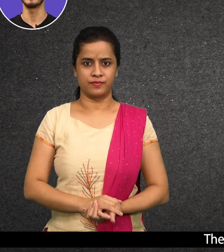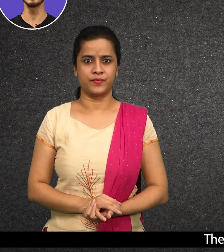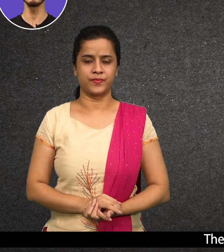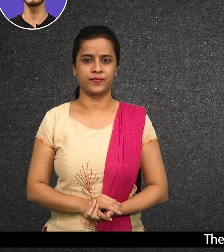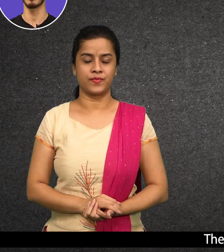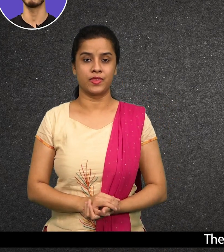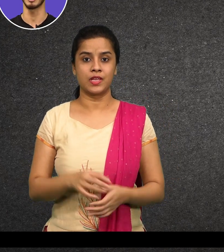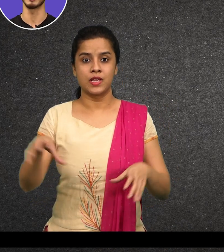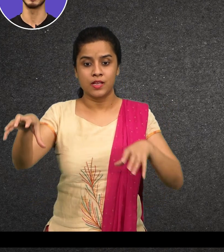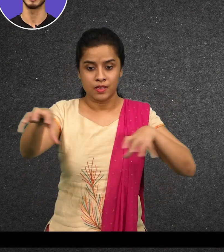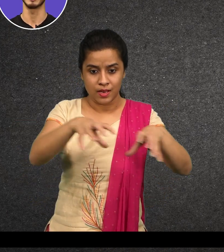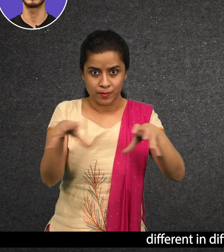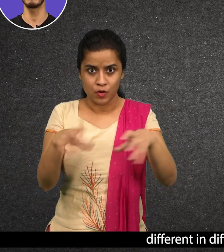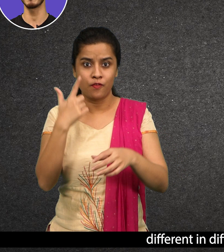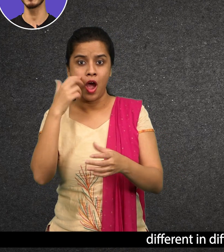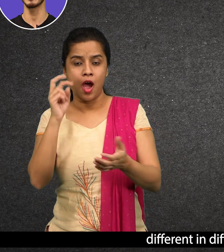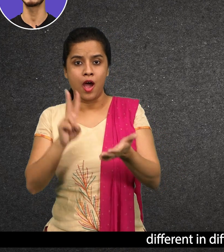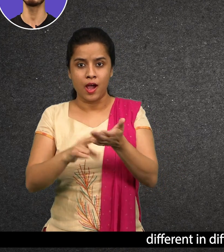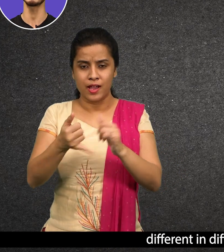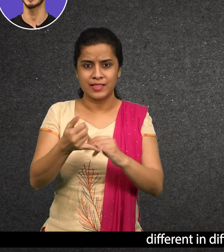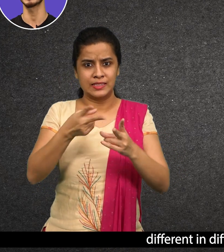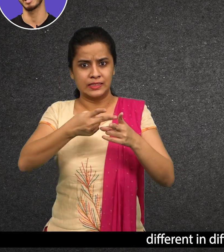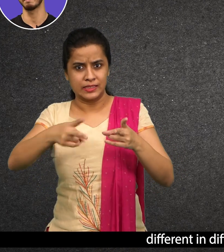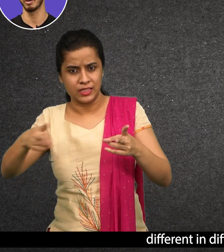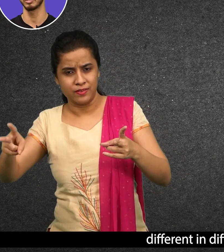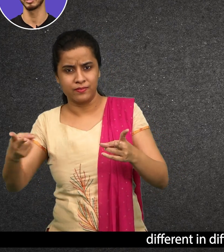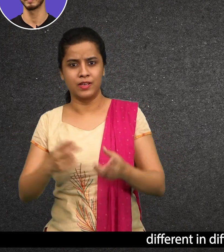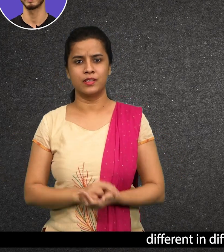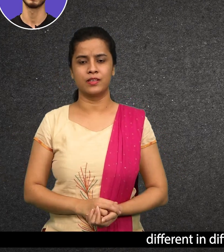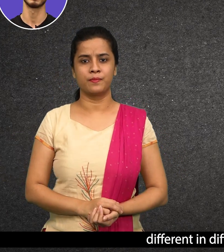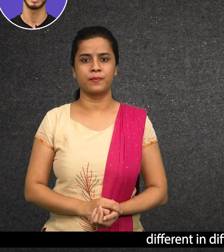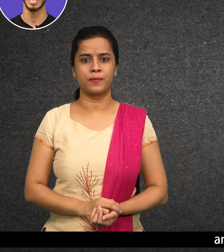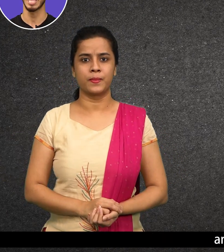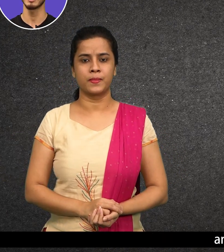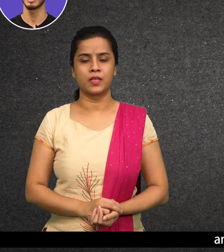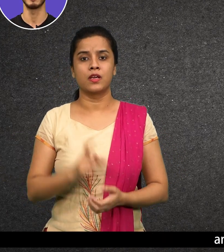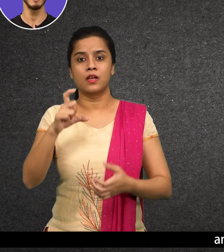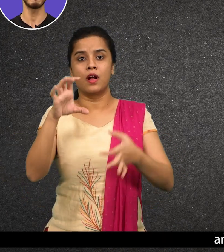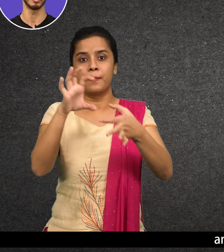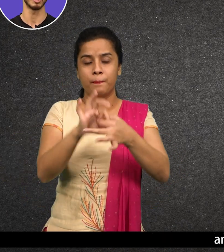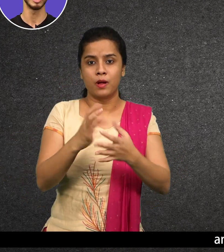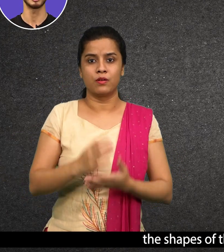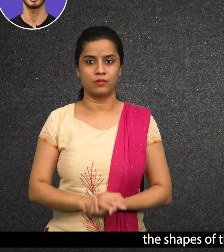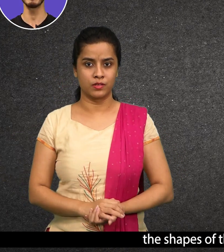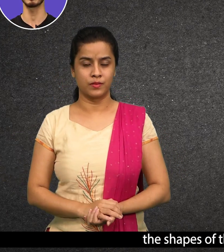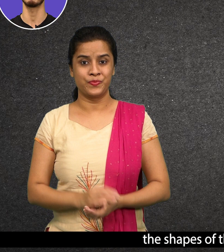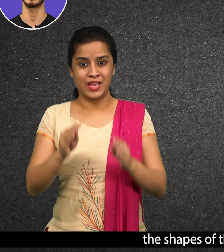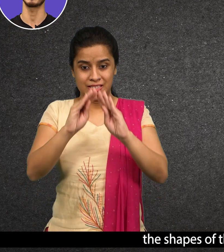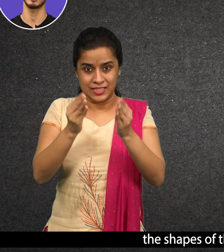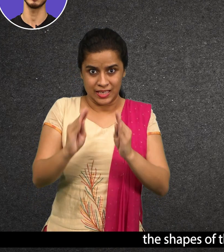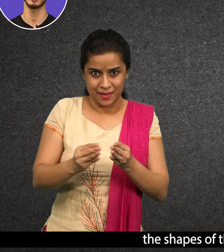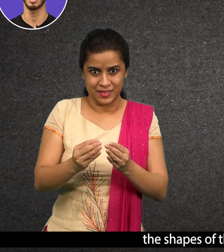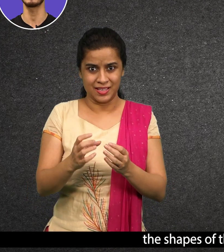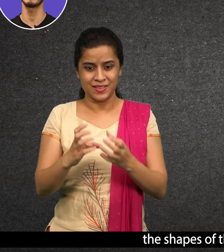The arrangement of ions is different in different ionic compounds and therefore the shapes of